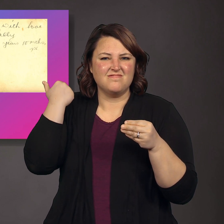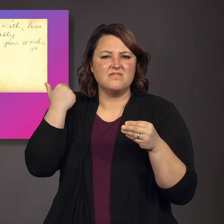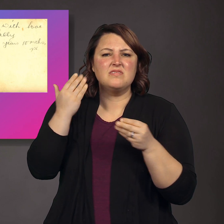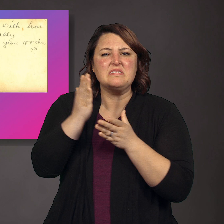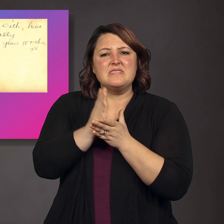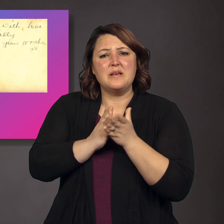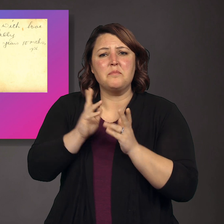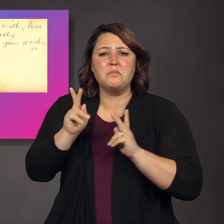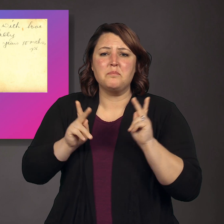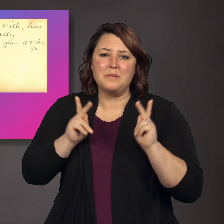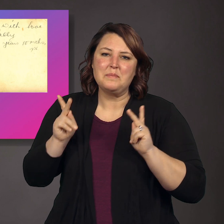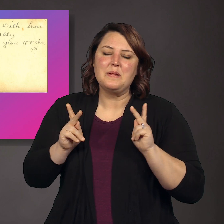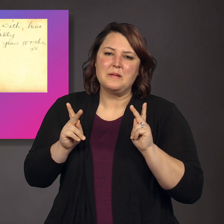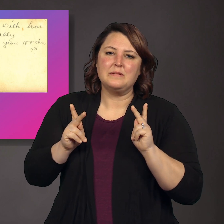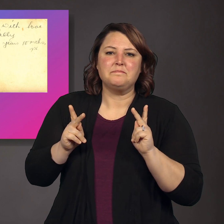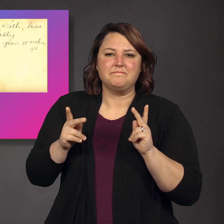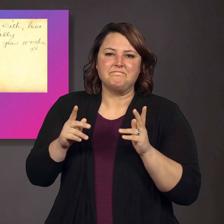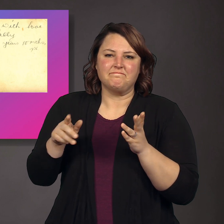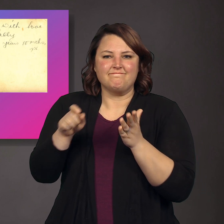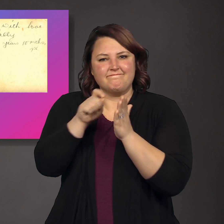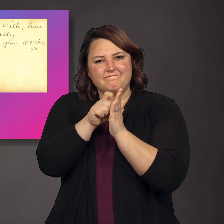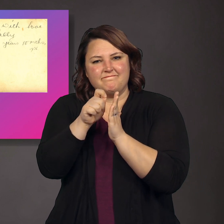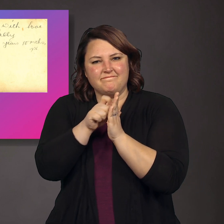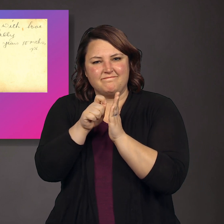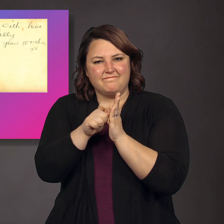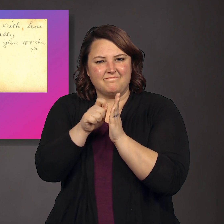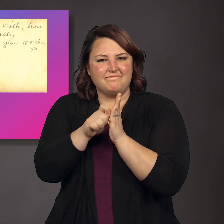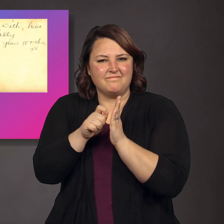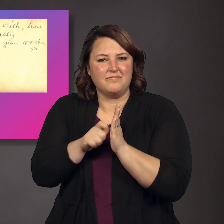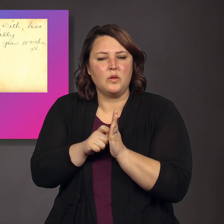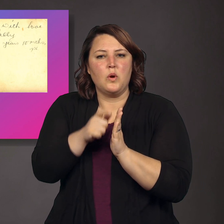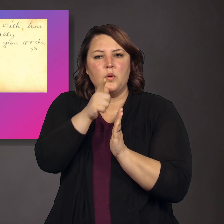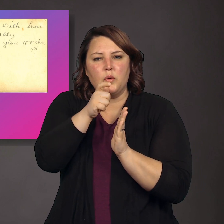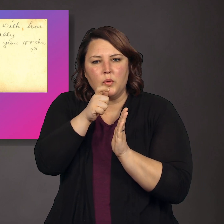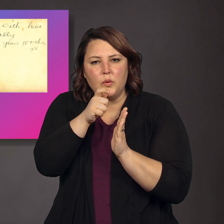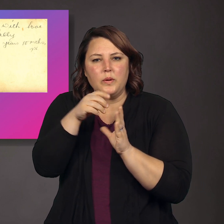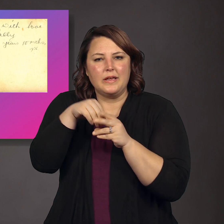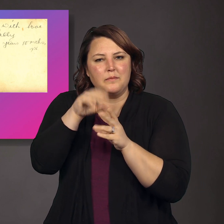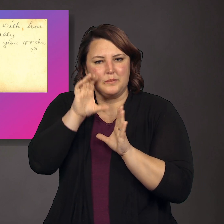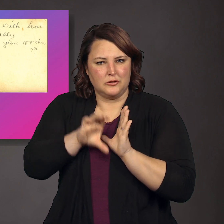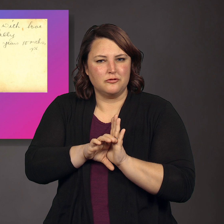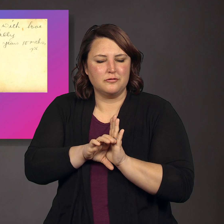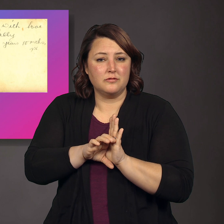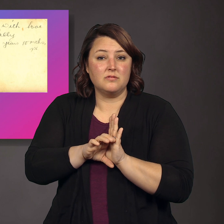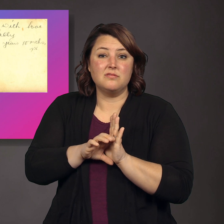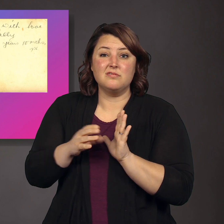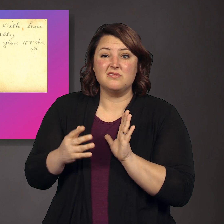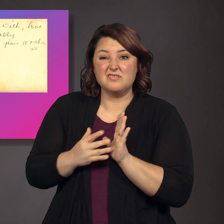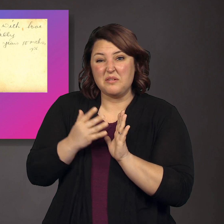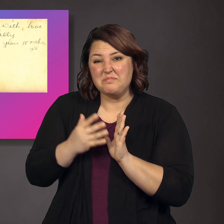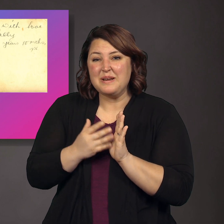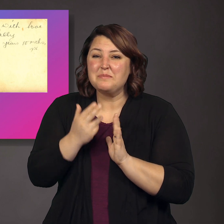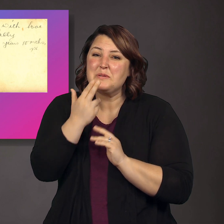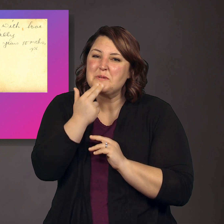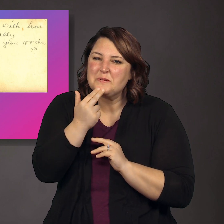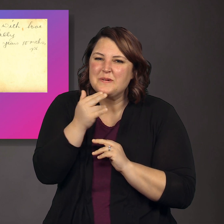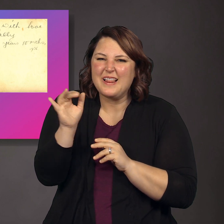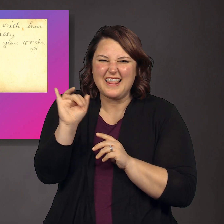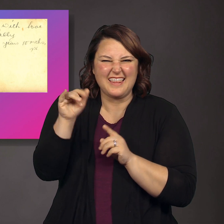enough to write on the back of them to identify them. Sometimes it was a little bit cute, like this one, to